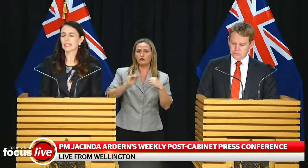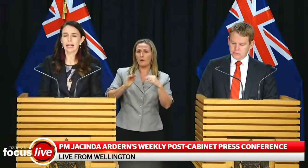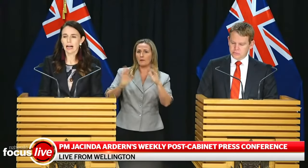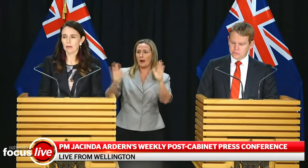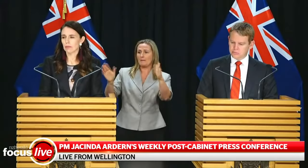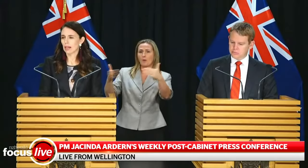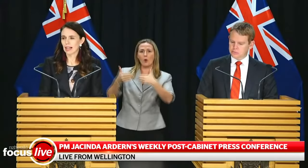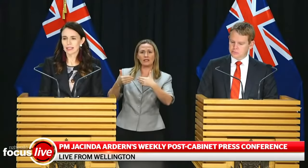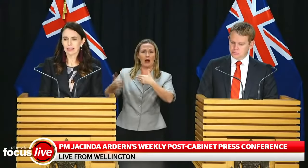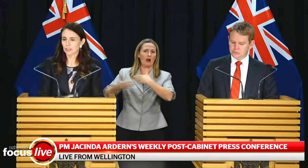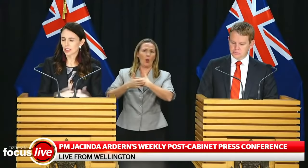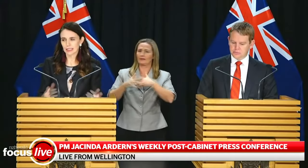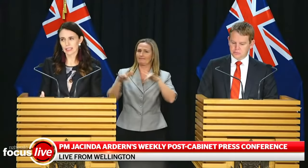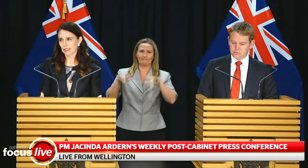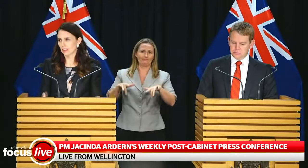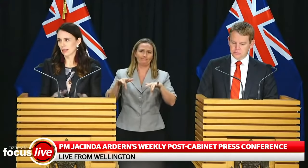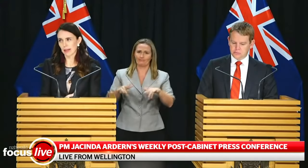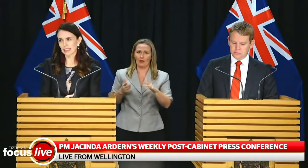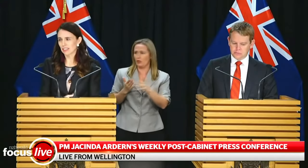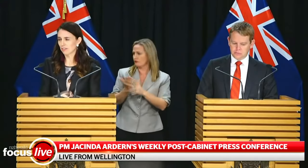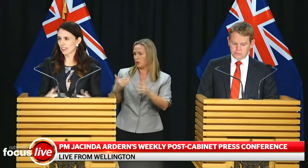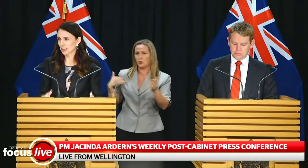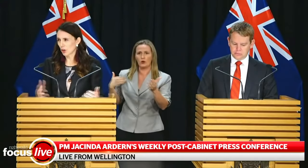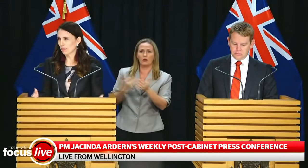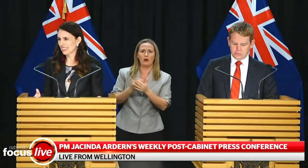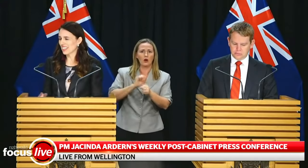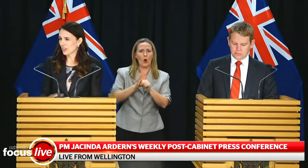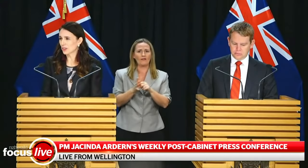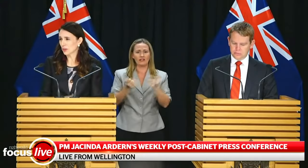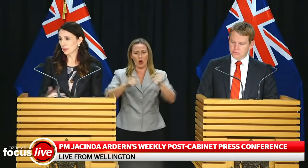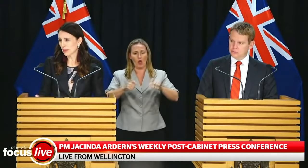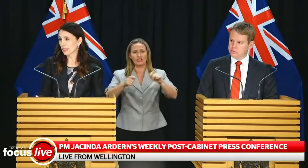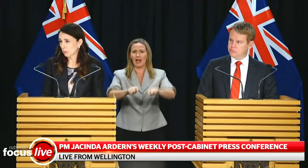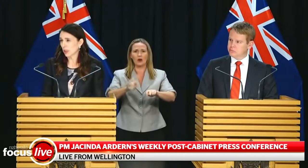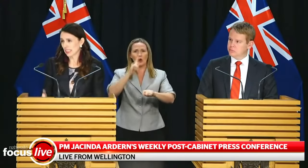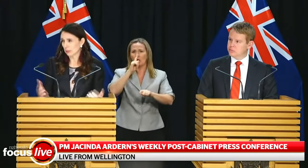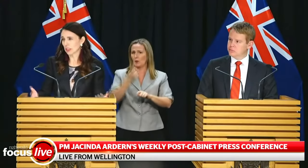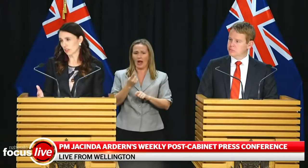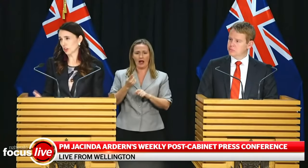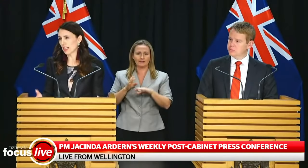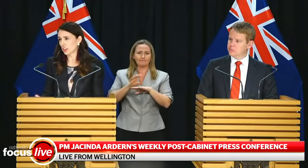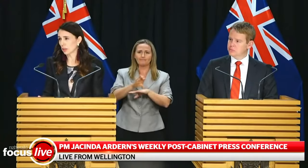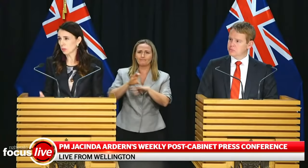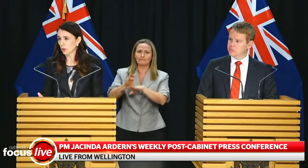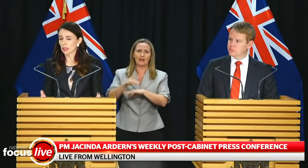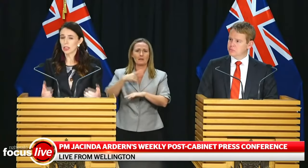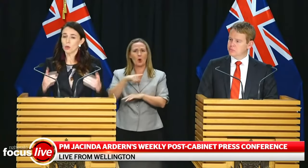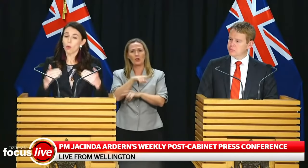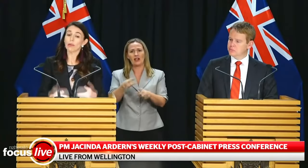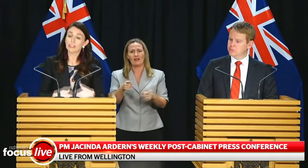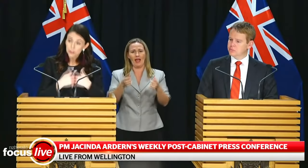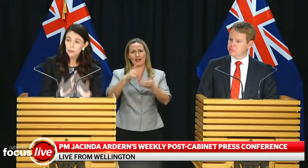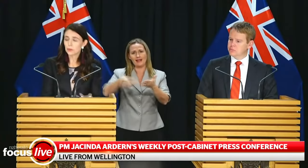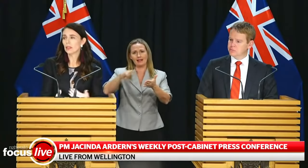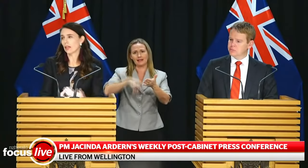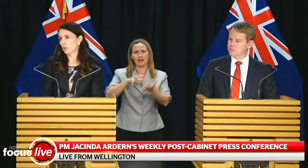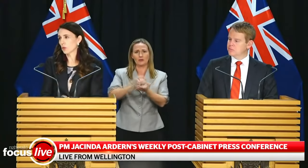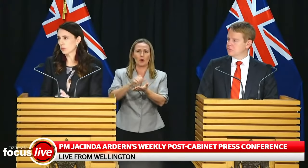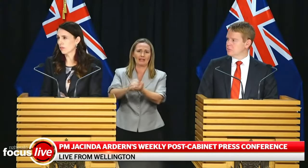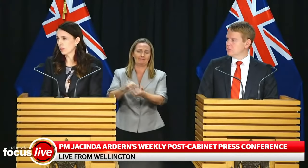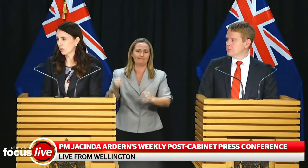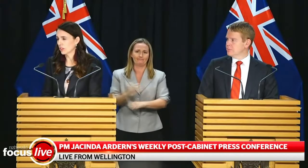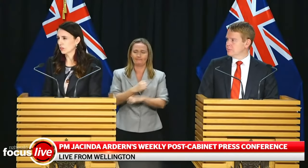COVID. There just isn't the capacity for us to compensate those who experience bookings because of a change at the border. What we do,